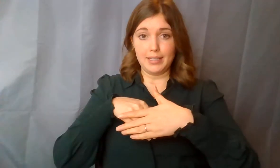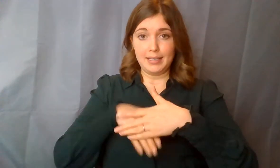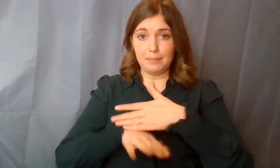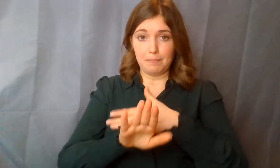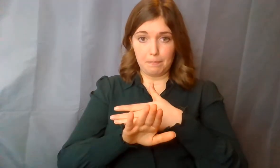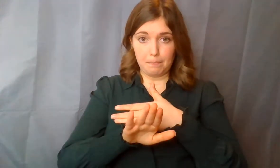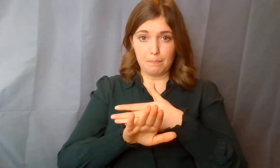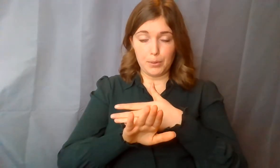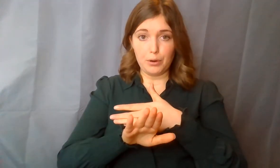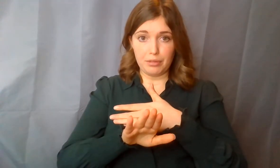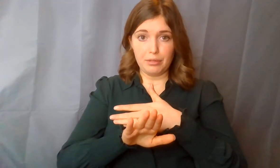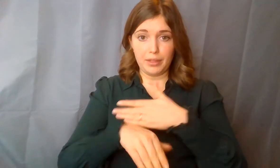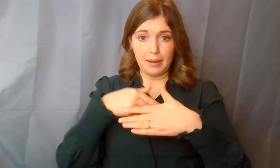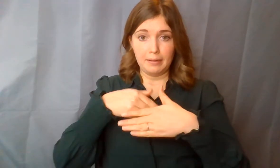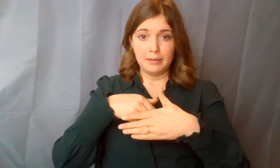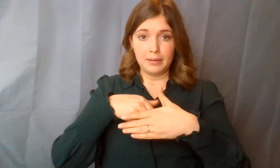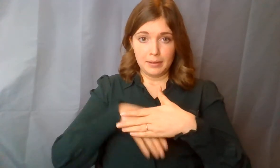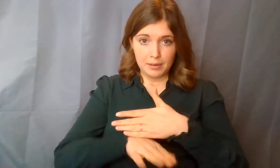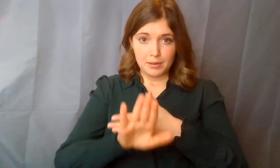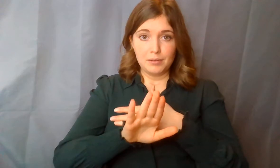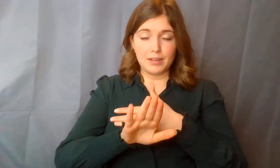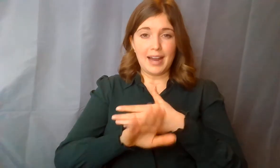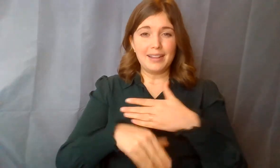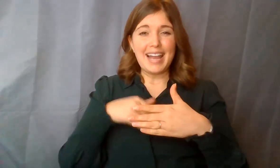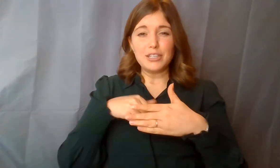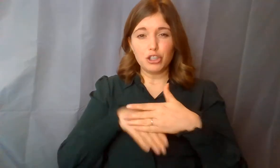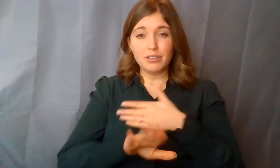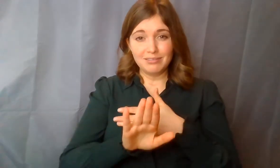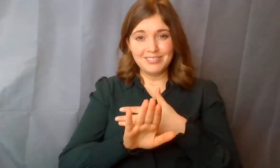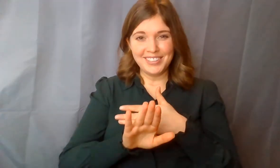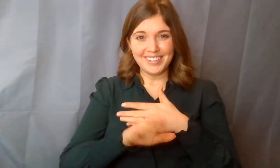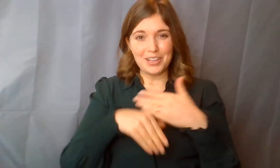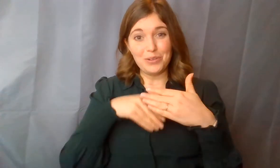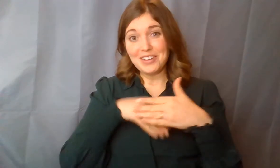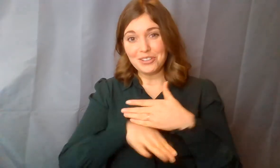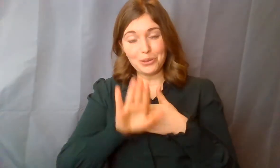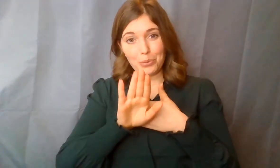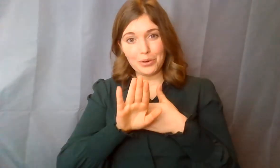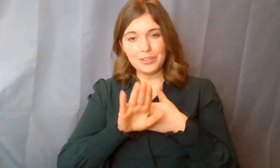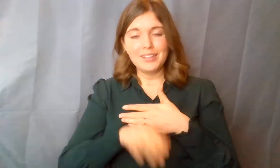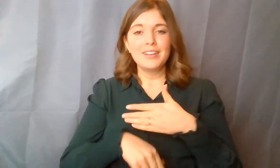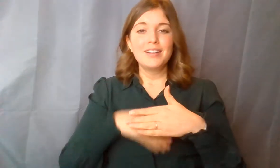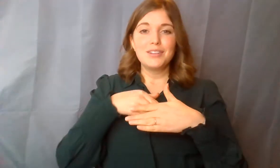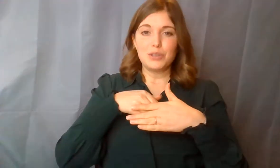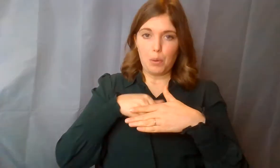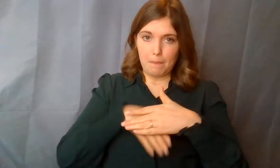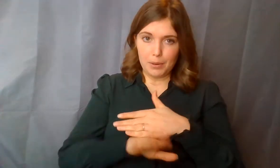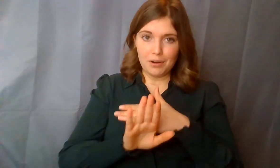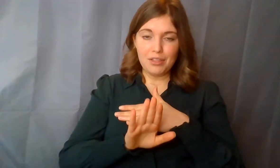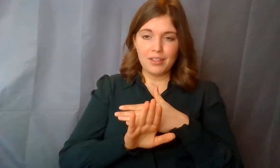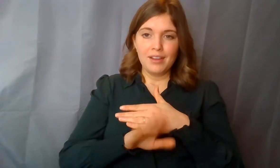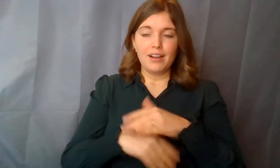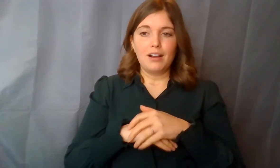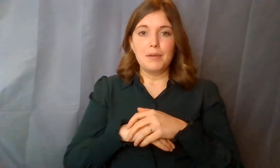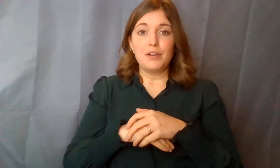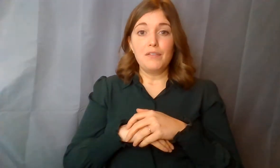actually birth, like kind of like enter, like you entered the world. So birth, if you're